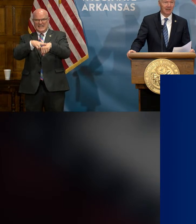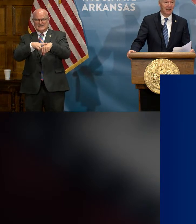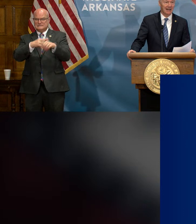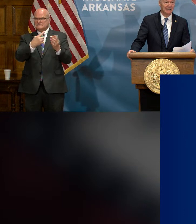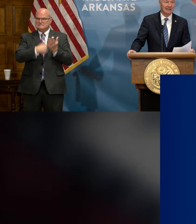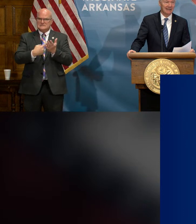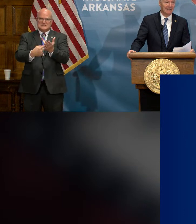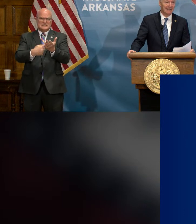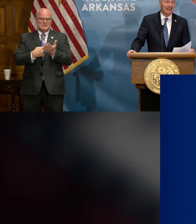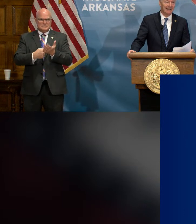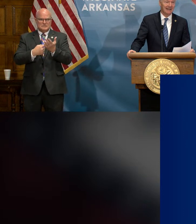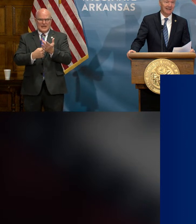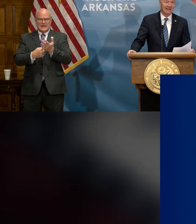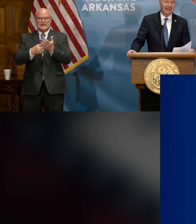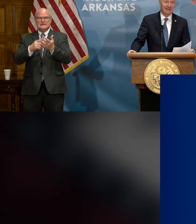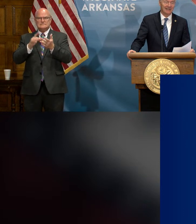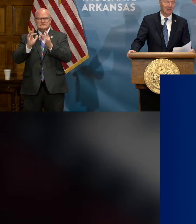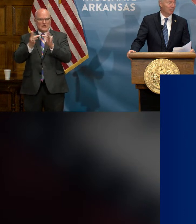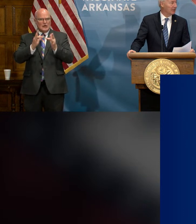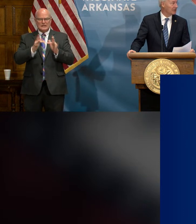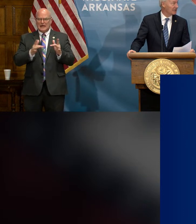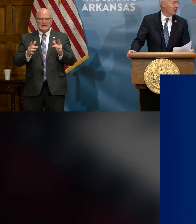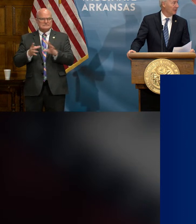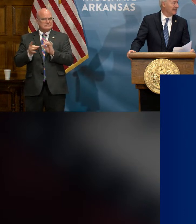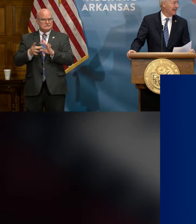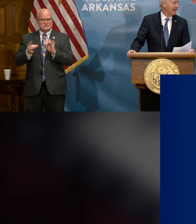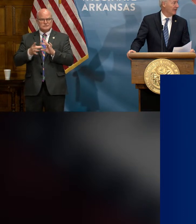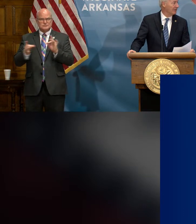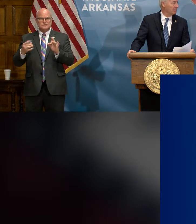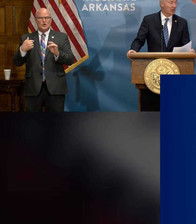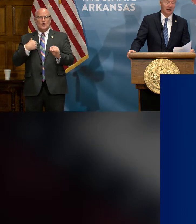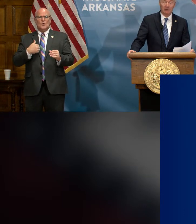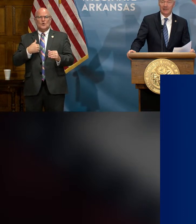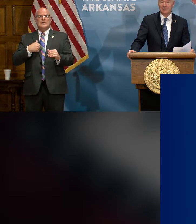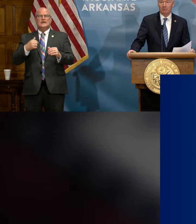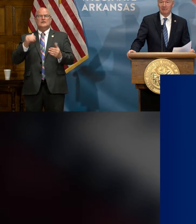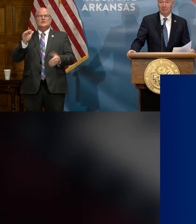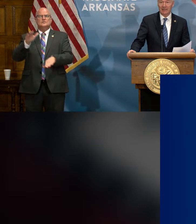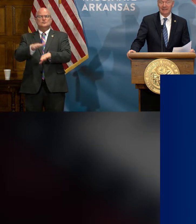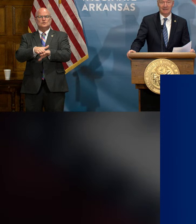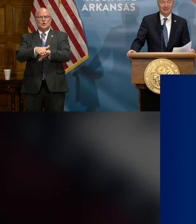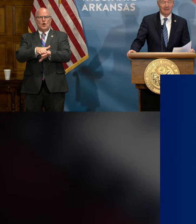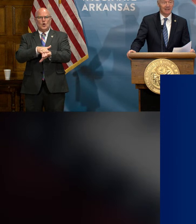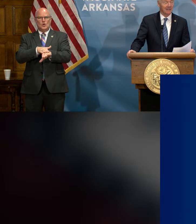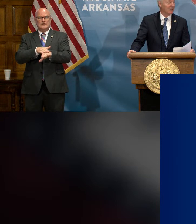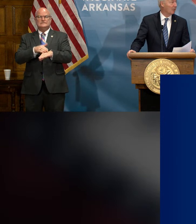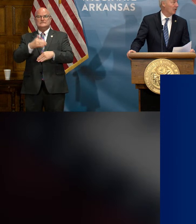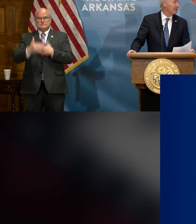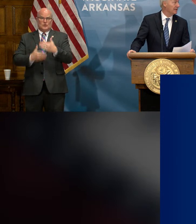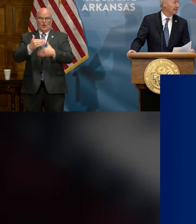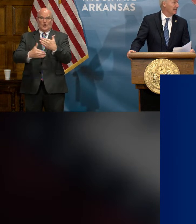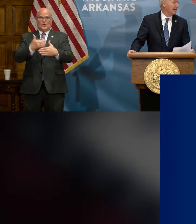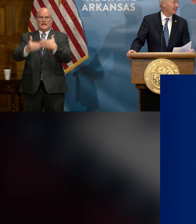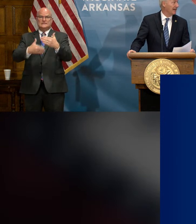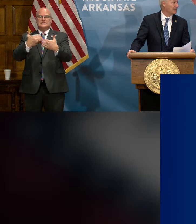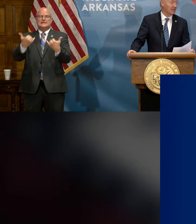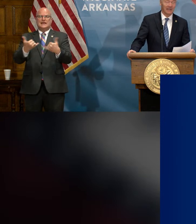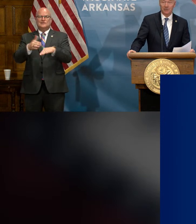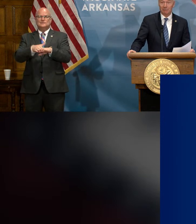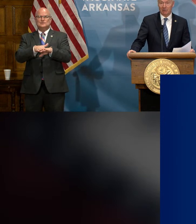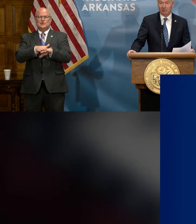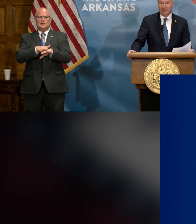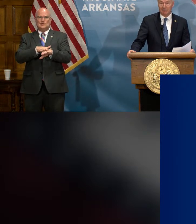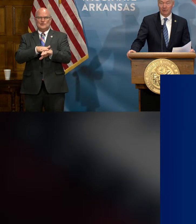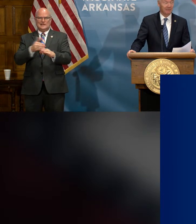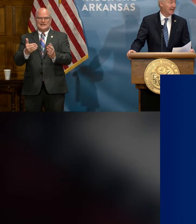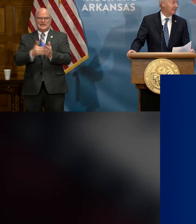debate online, we're slowing down the progress that we've made on our